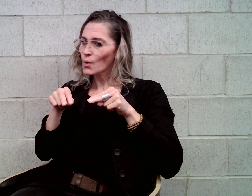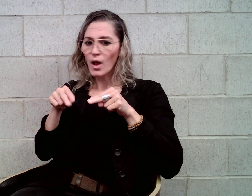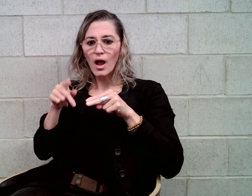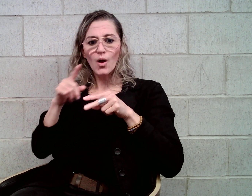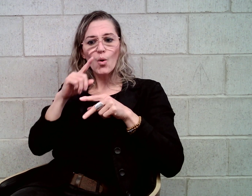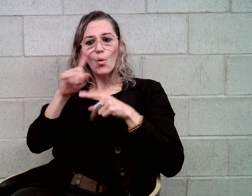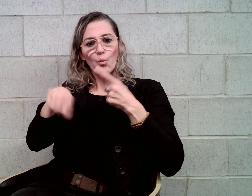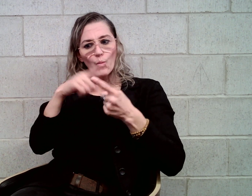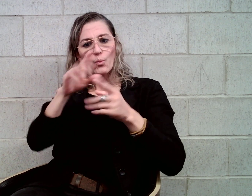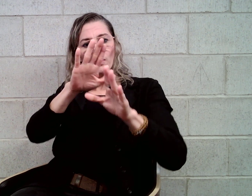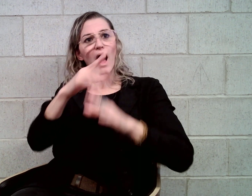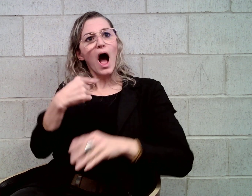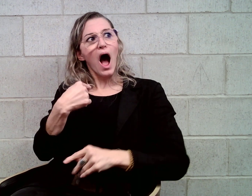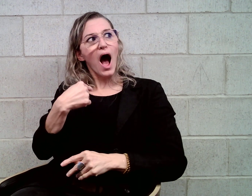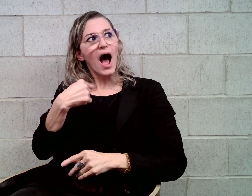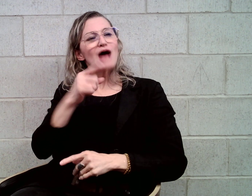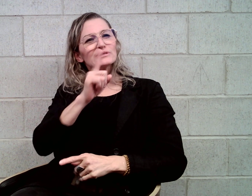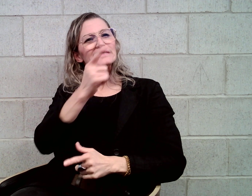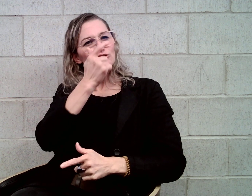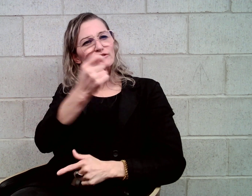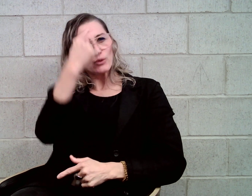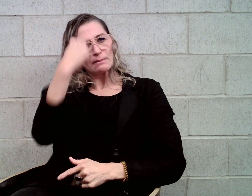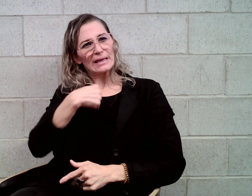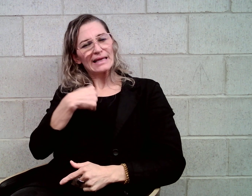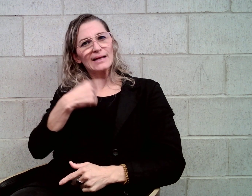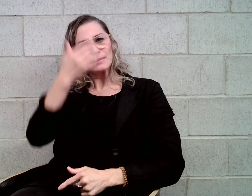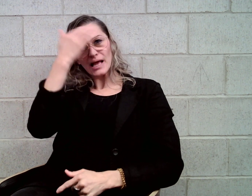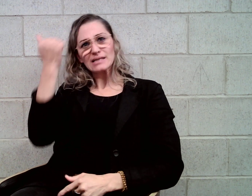I also was looking at